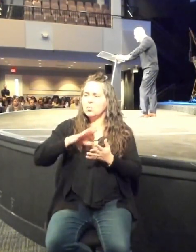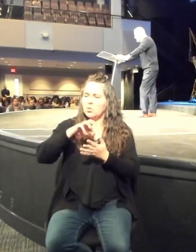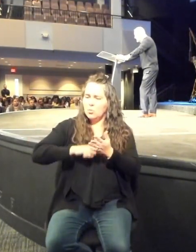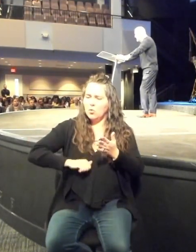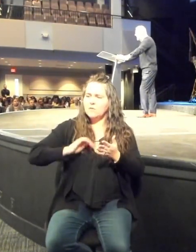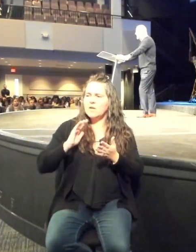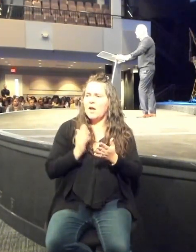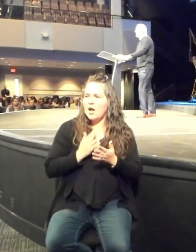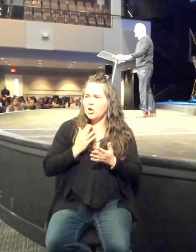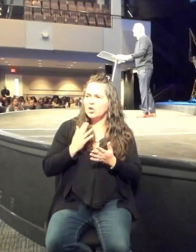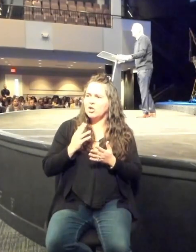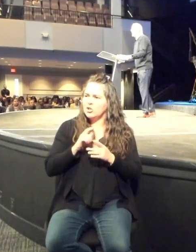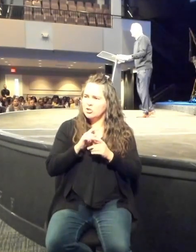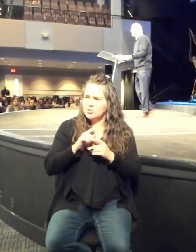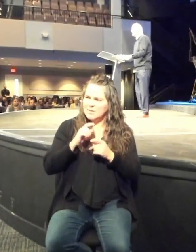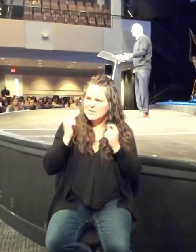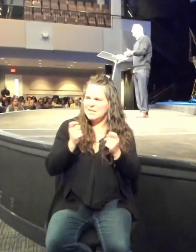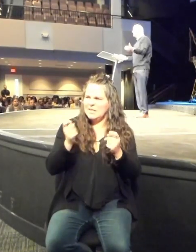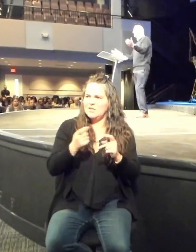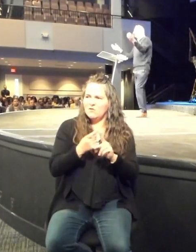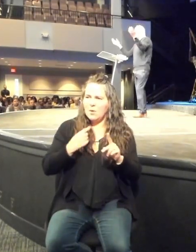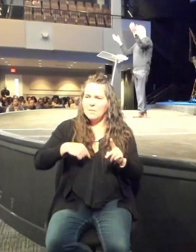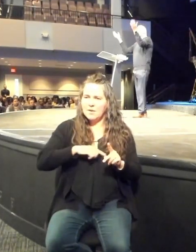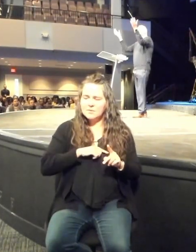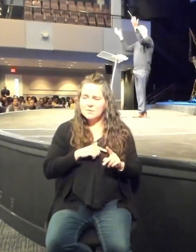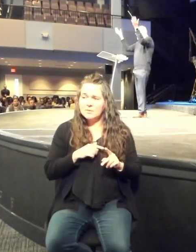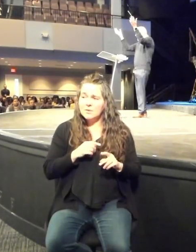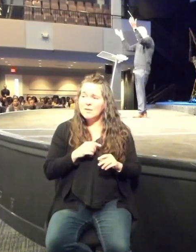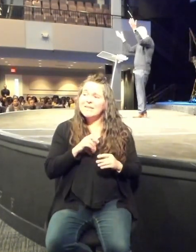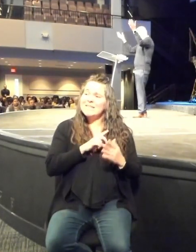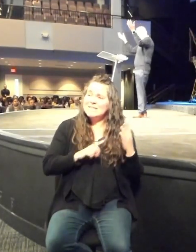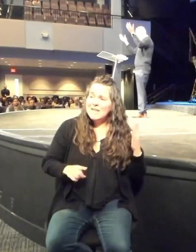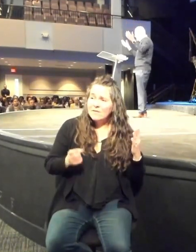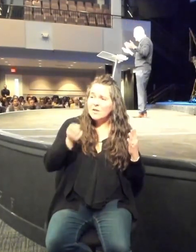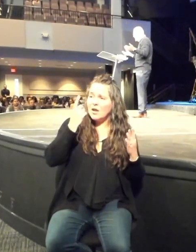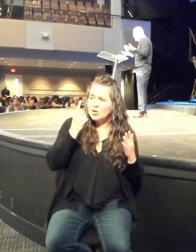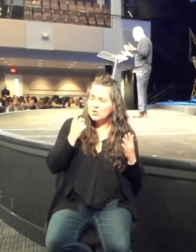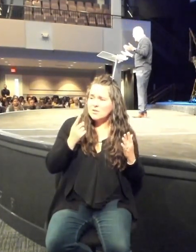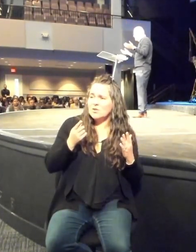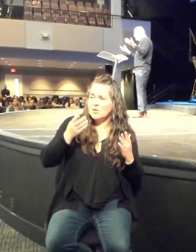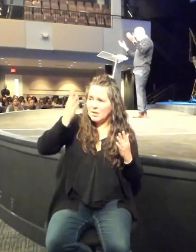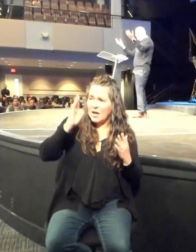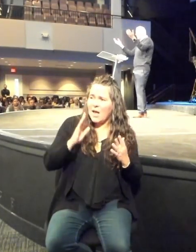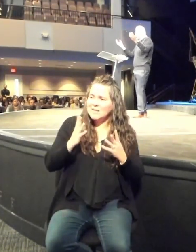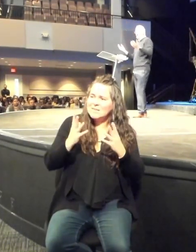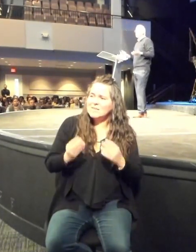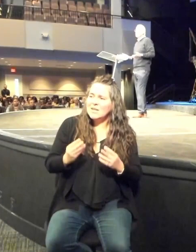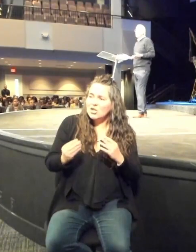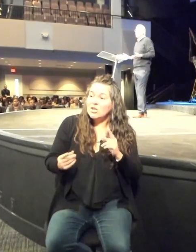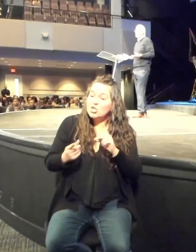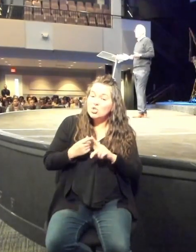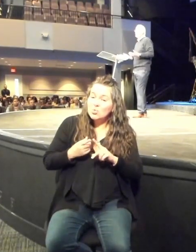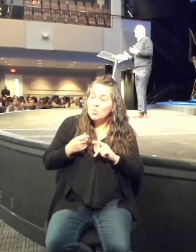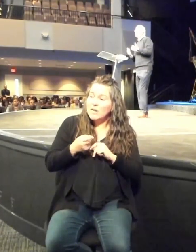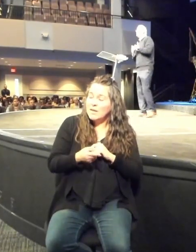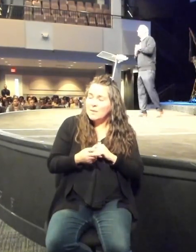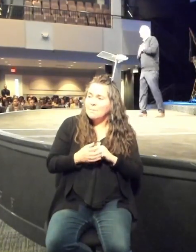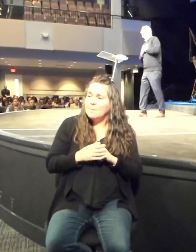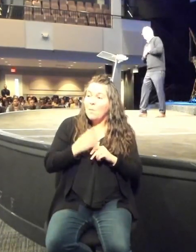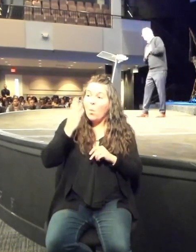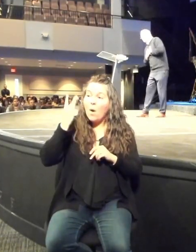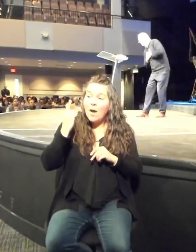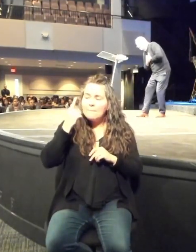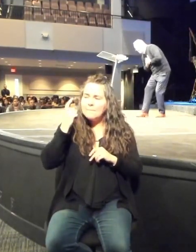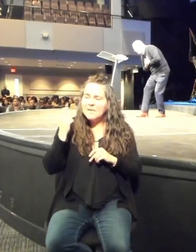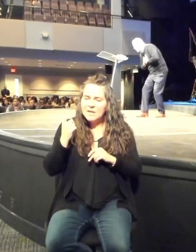from us. See, David understood the tenderness of God toward him and the love of God toward him. And because of